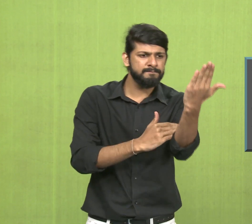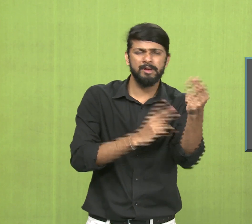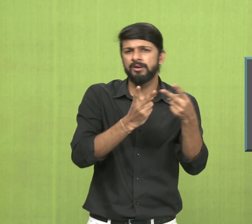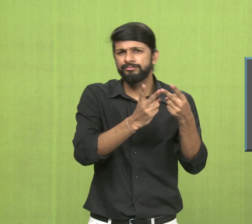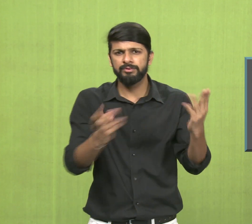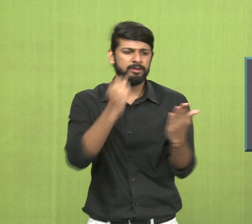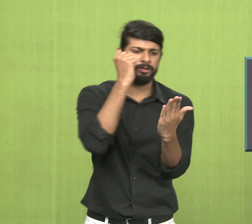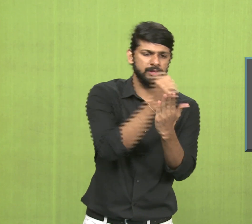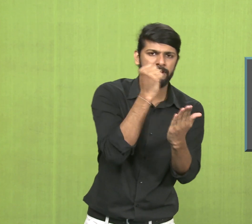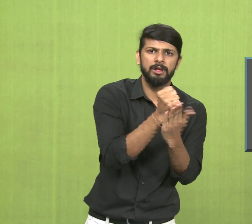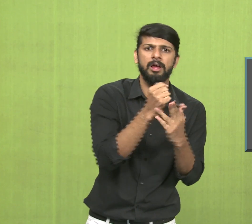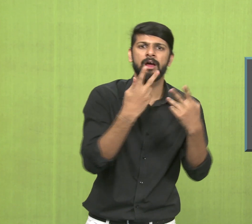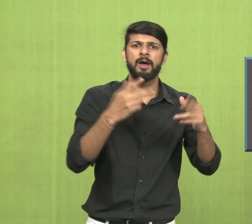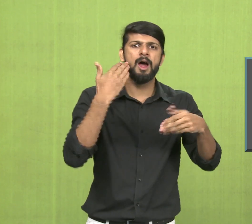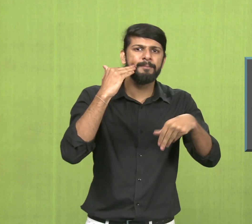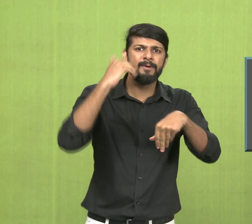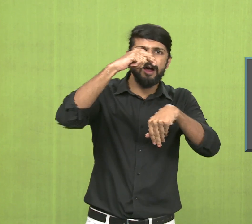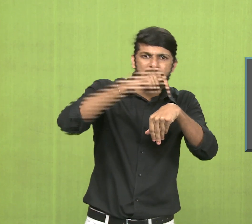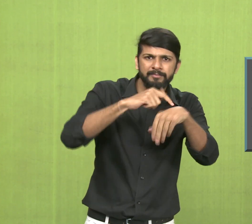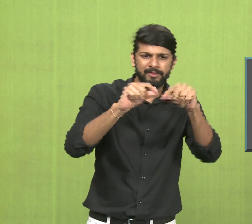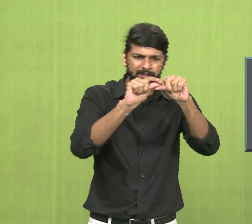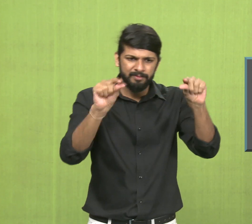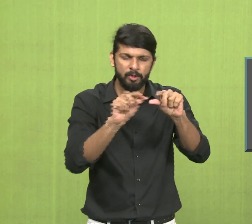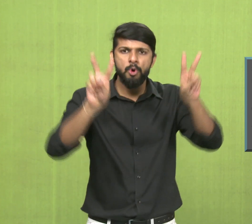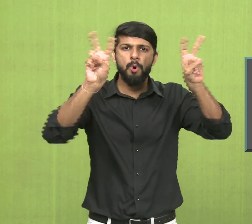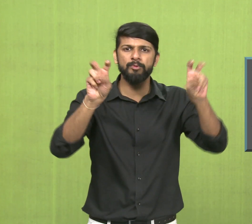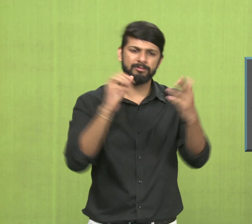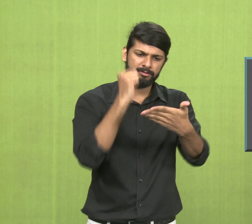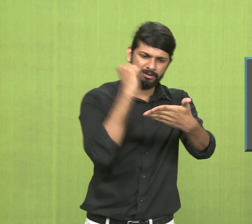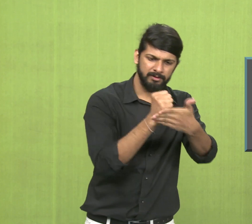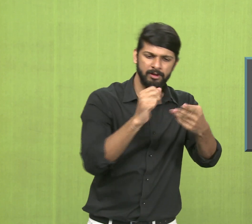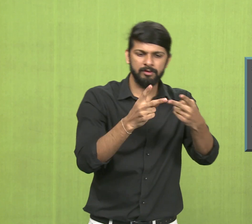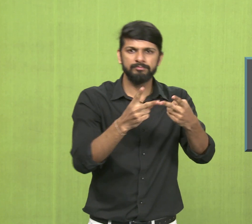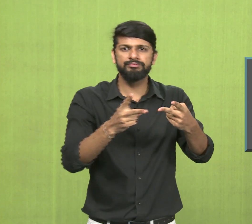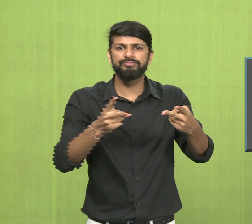print documents, books and artworks.